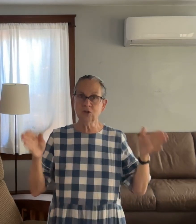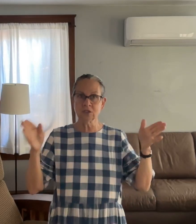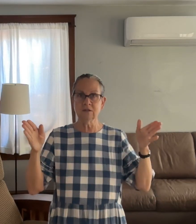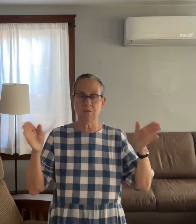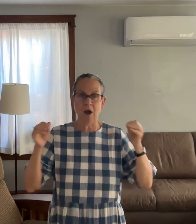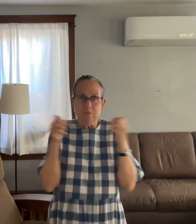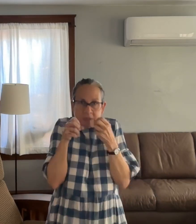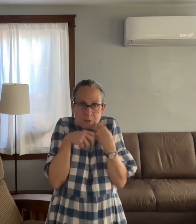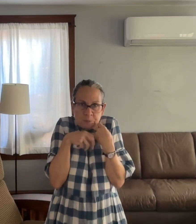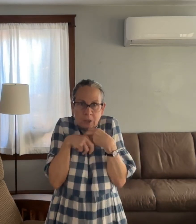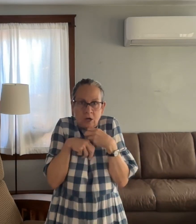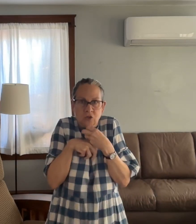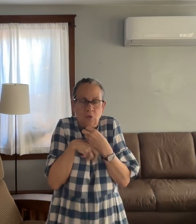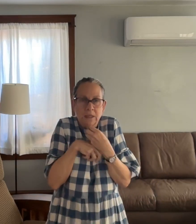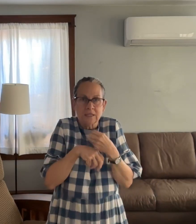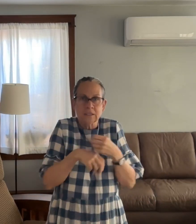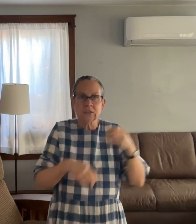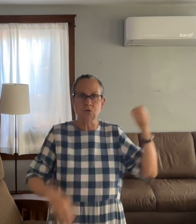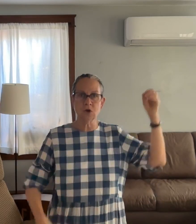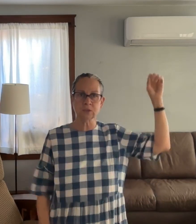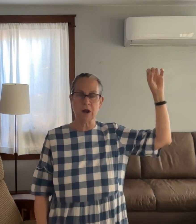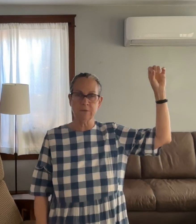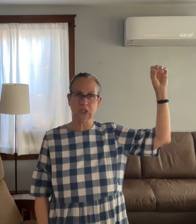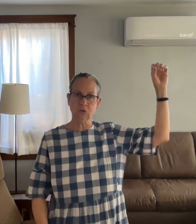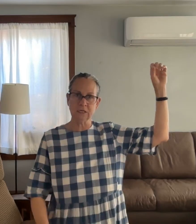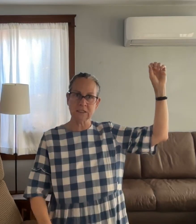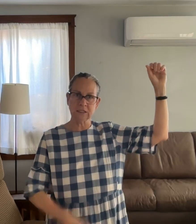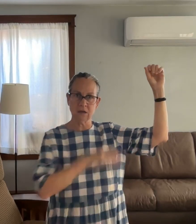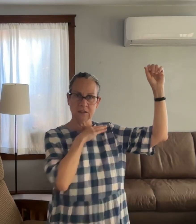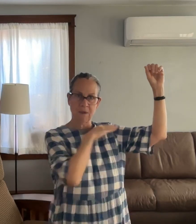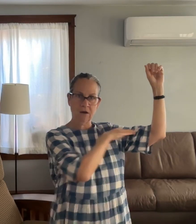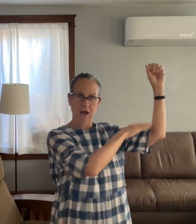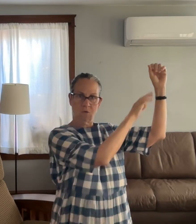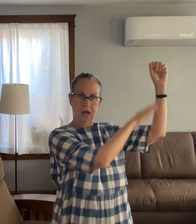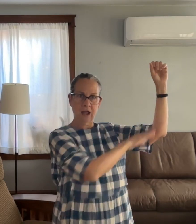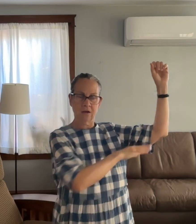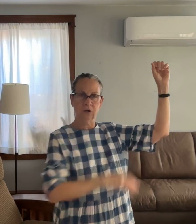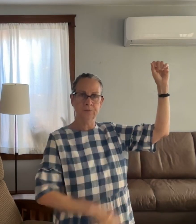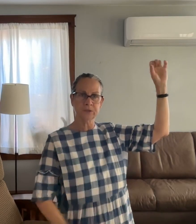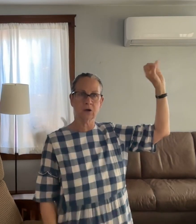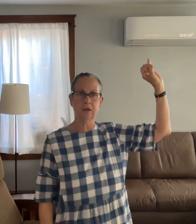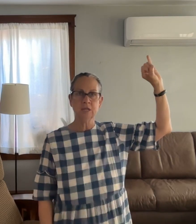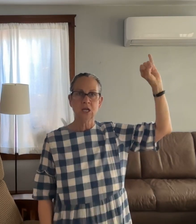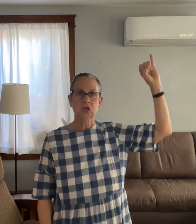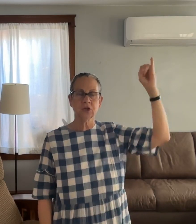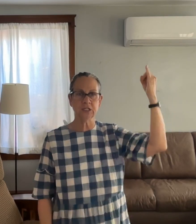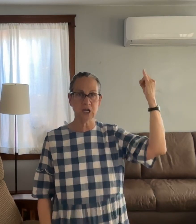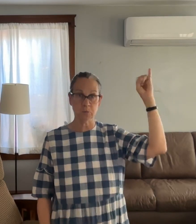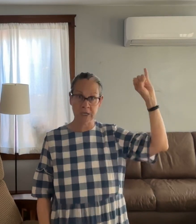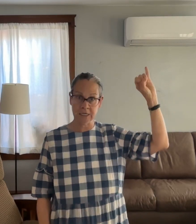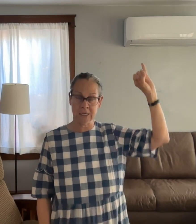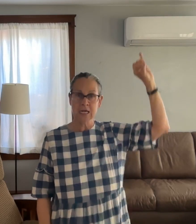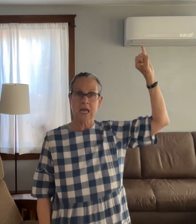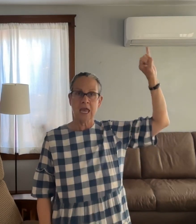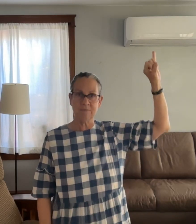usually the problem is people are going like this. So notice when I'm going to do this, it's about at a right angle, all right? You're going to take your pinky and make